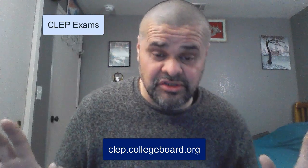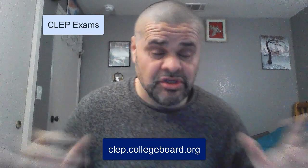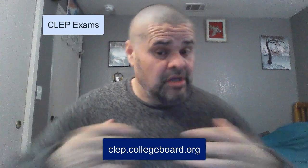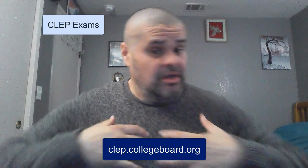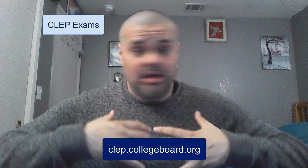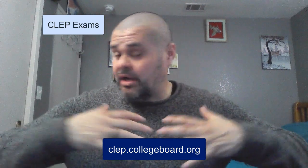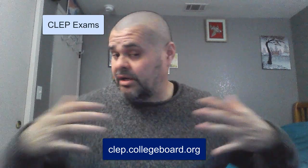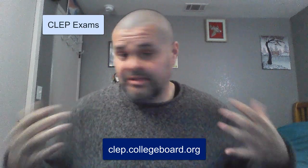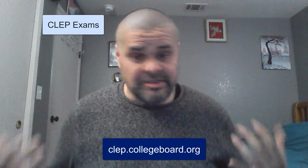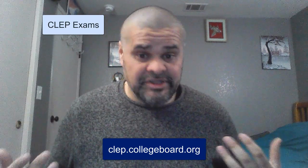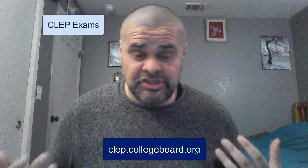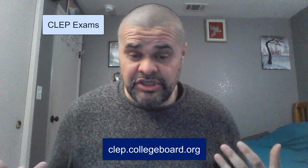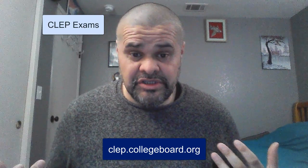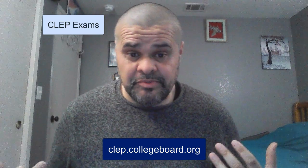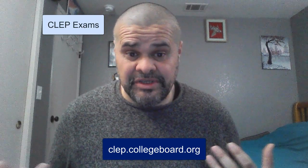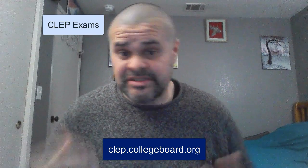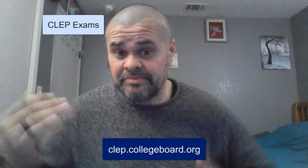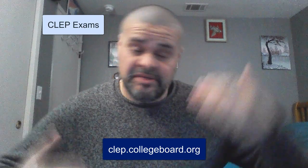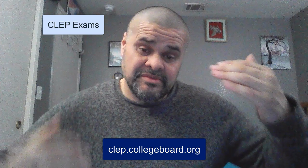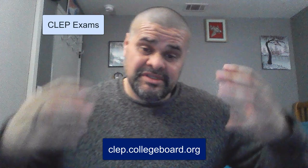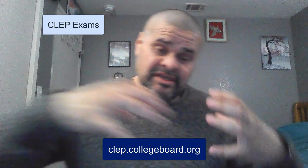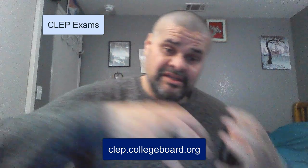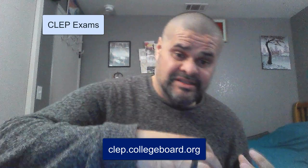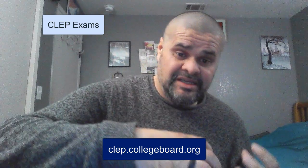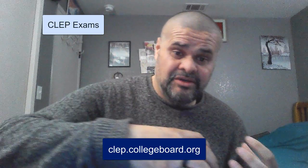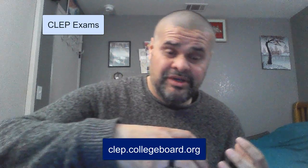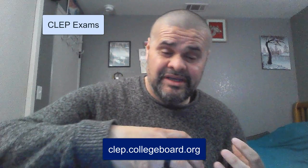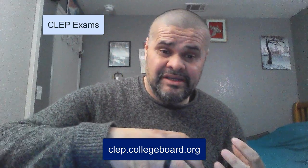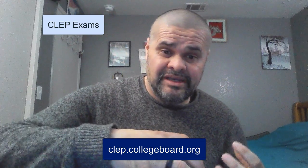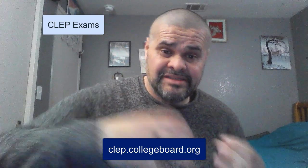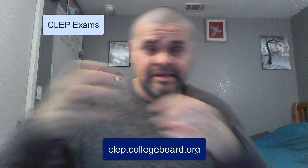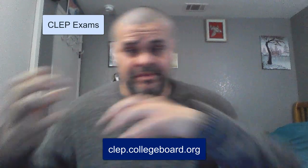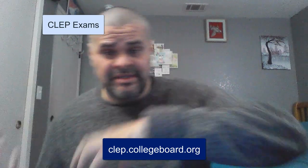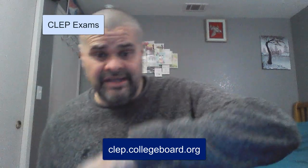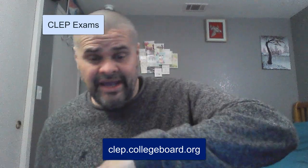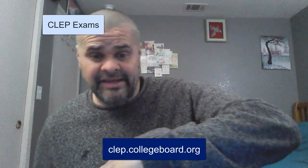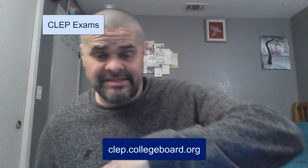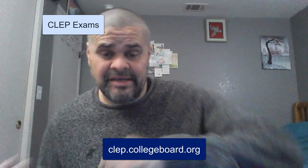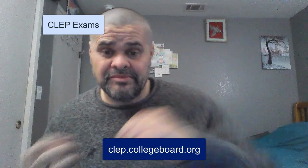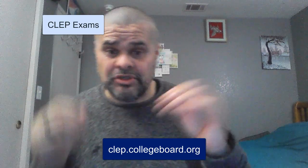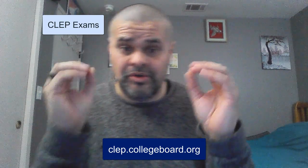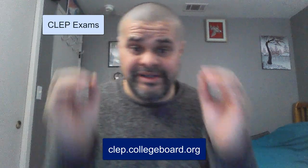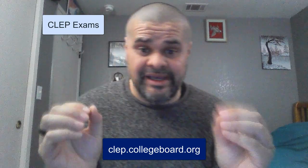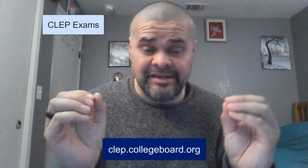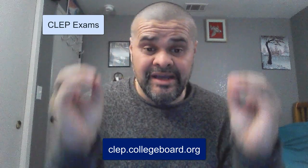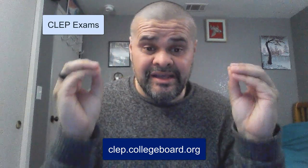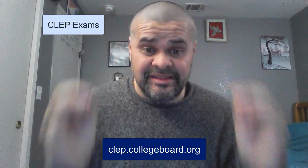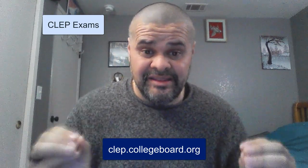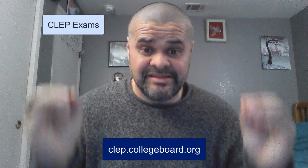change. This may change because sometimes they take away exam and they add exam. So again,